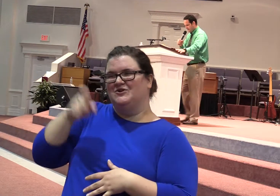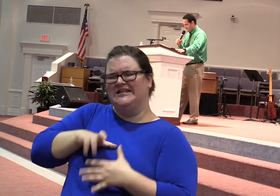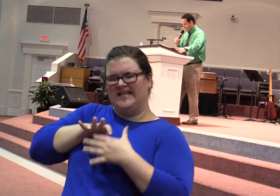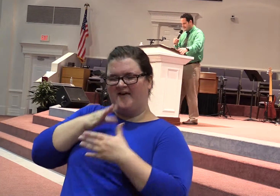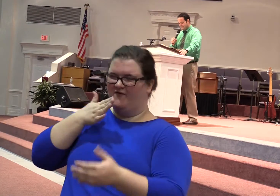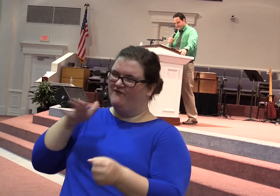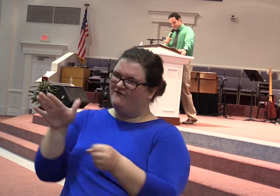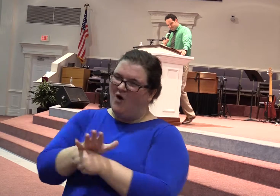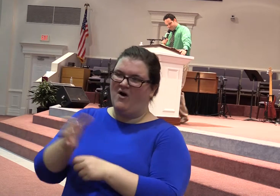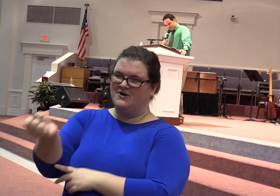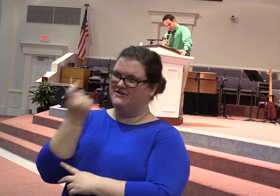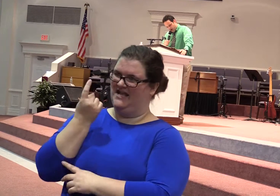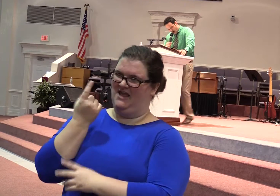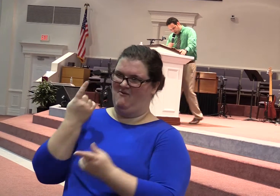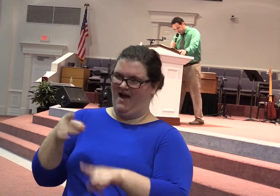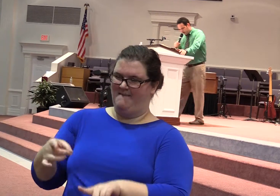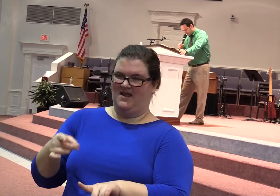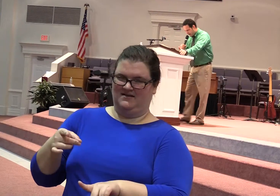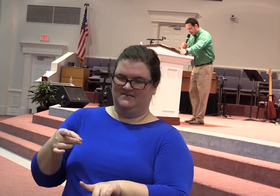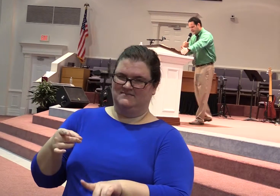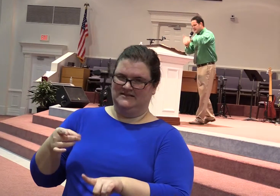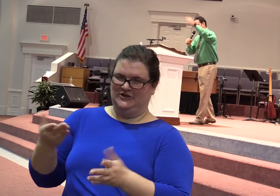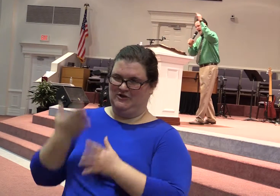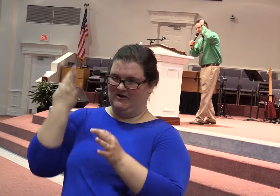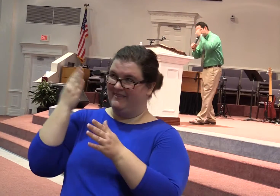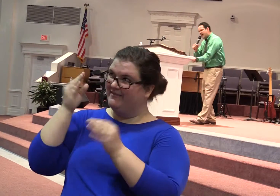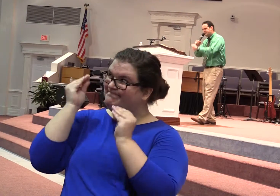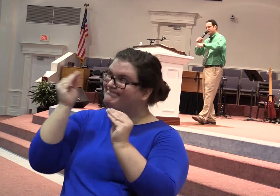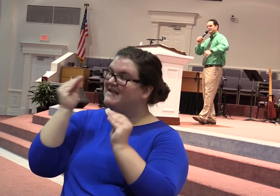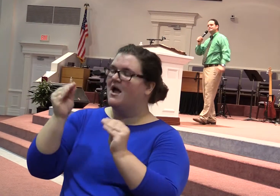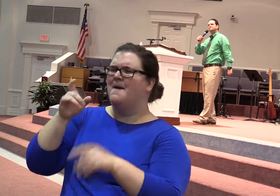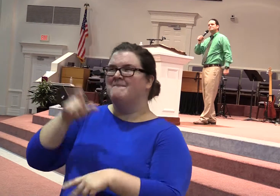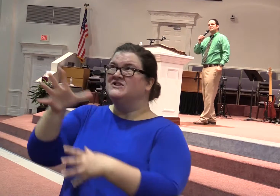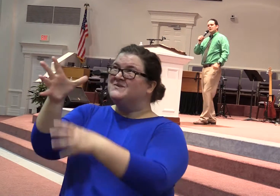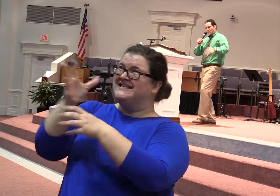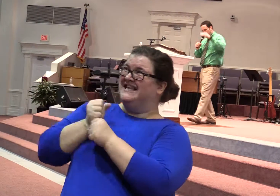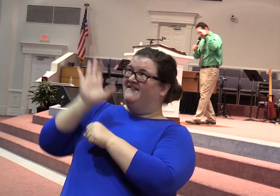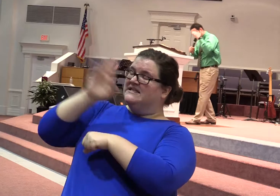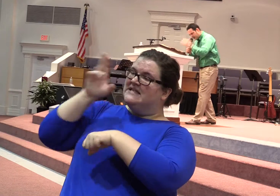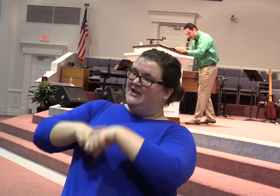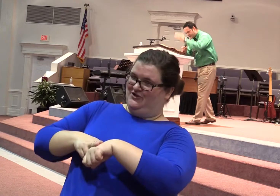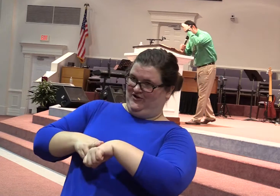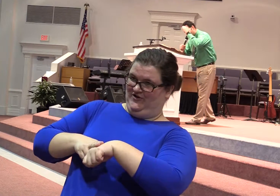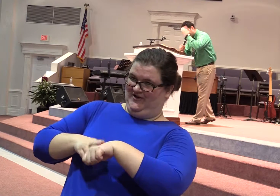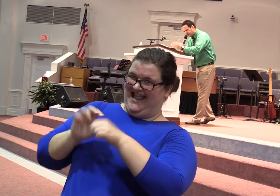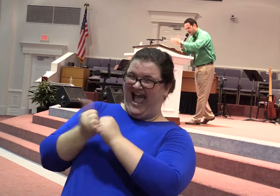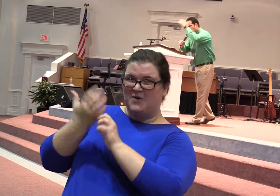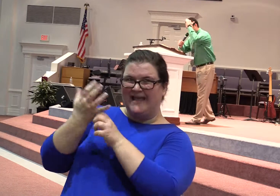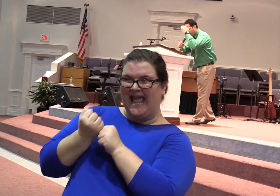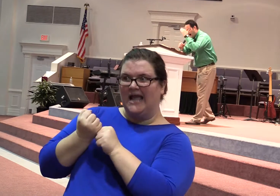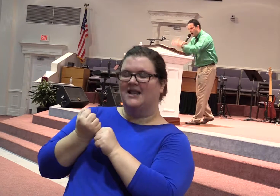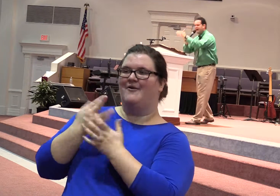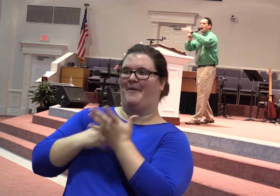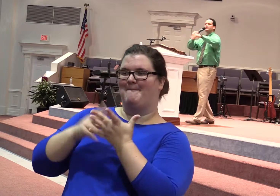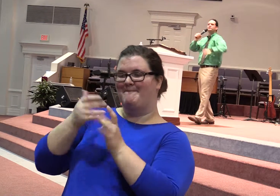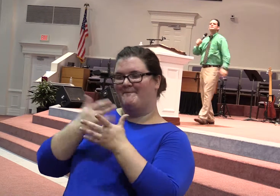faith. Right. We must receive God's nature. when we receive the baptism of